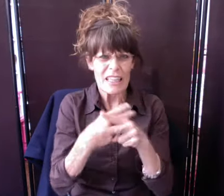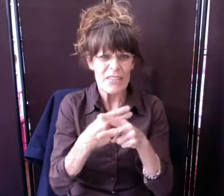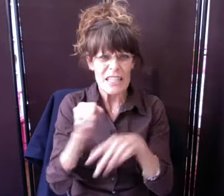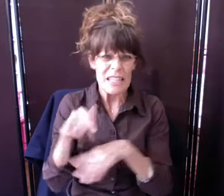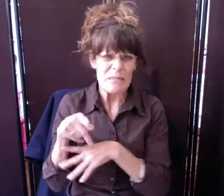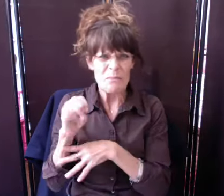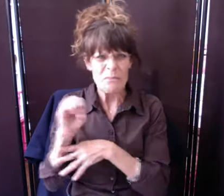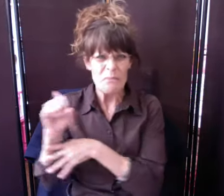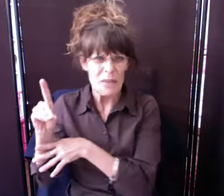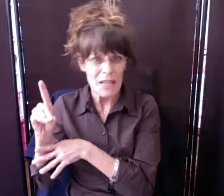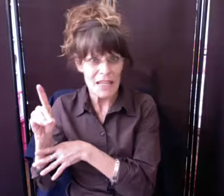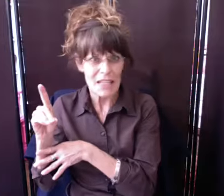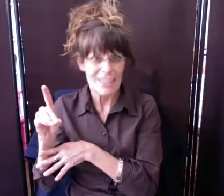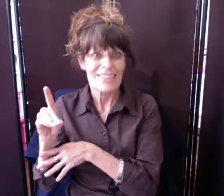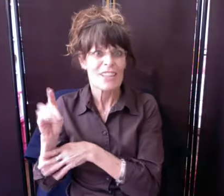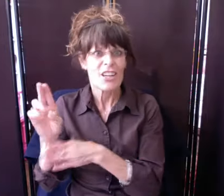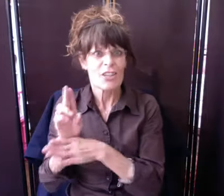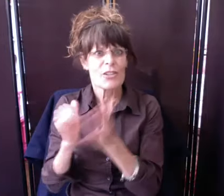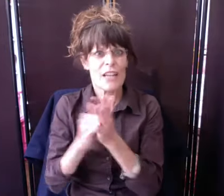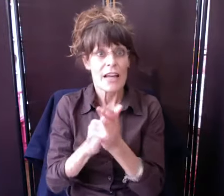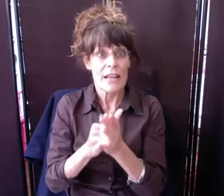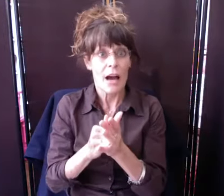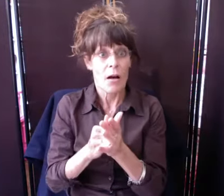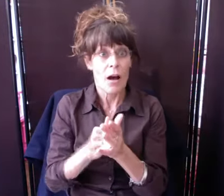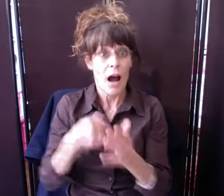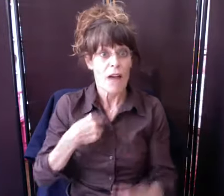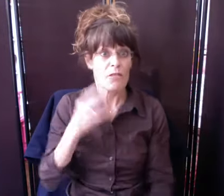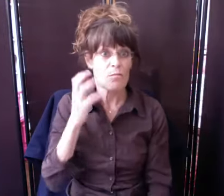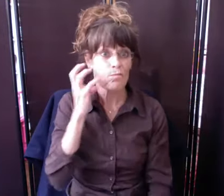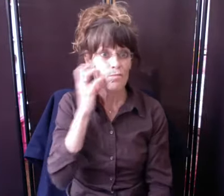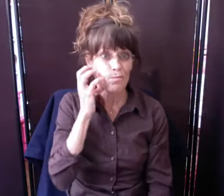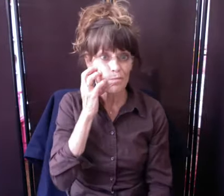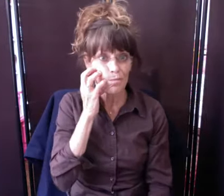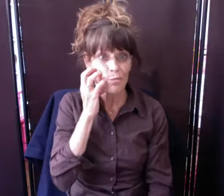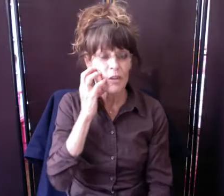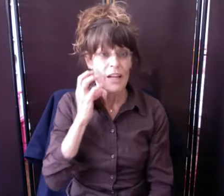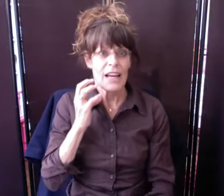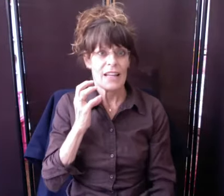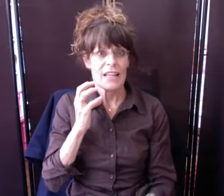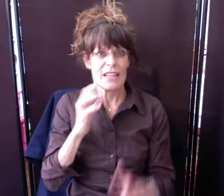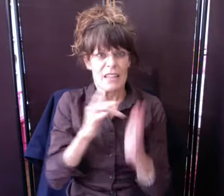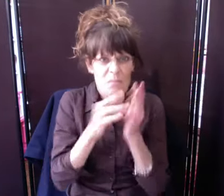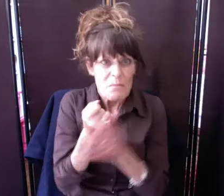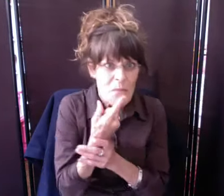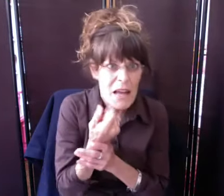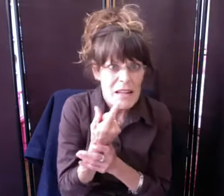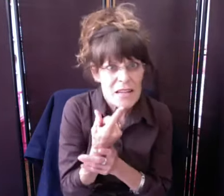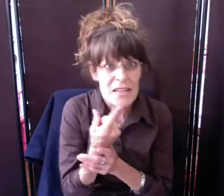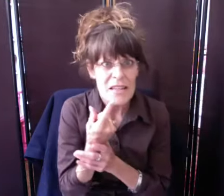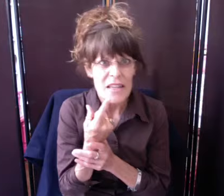find speed, and I was chubby, and it made me not want to eat, and I liked it because no one could tell I was on it. I mean, I was always talking a lot